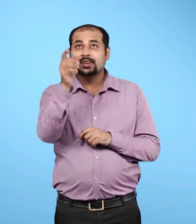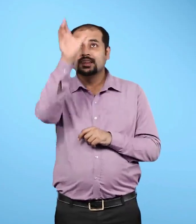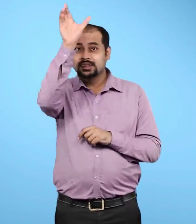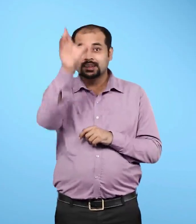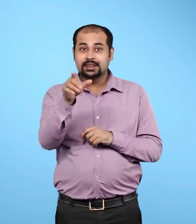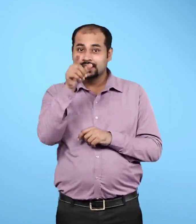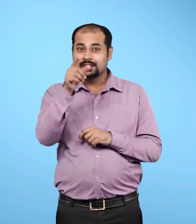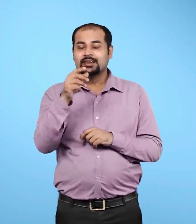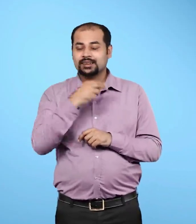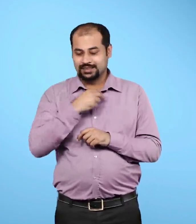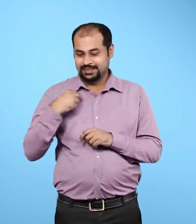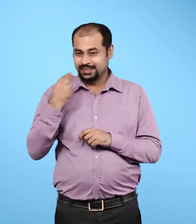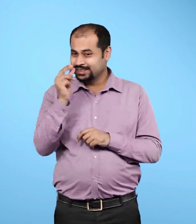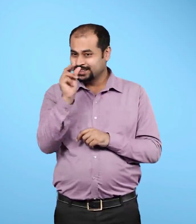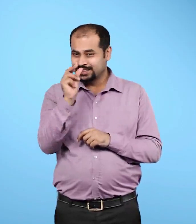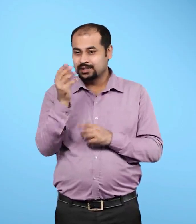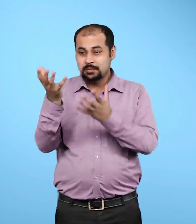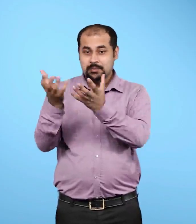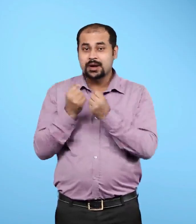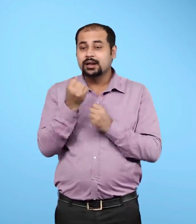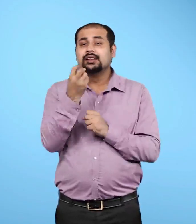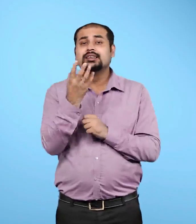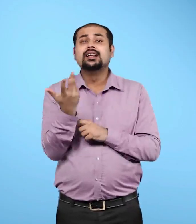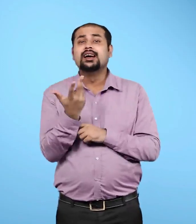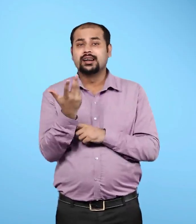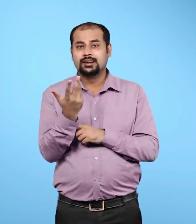Column 2, beads, 17.